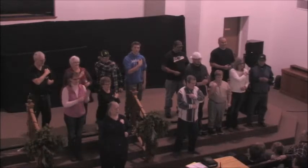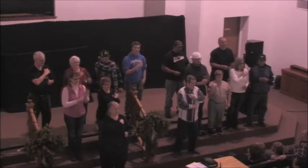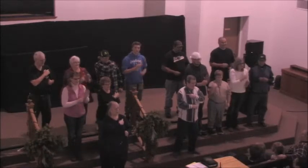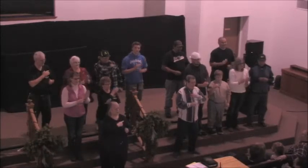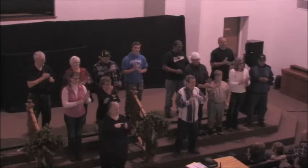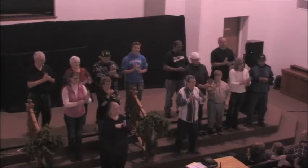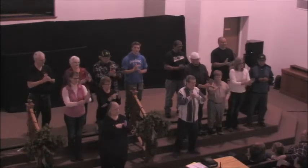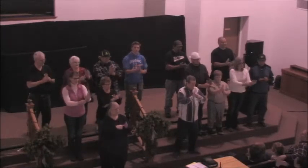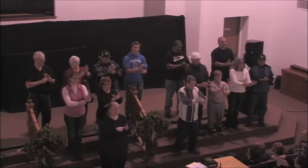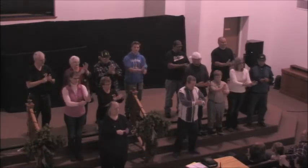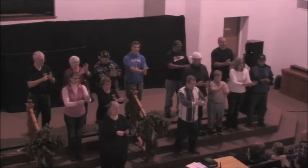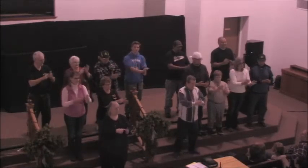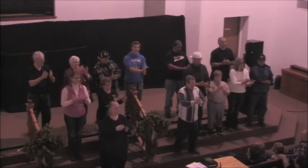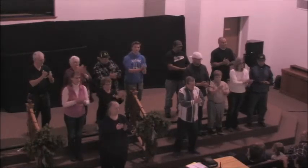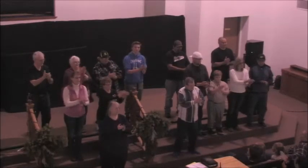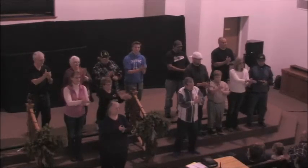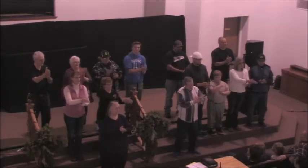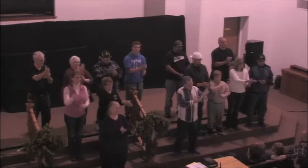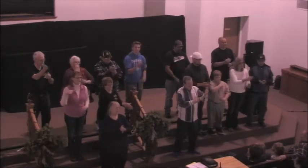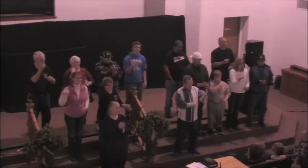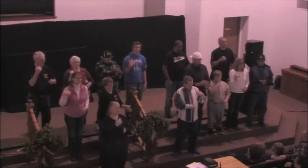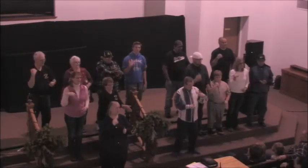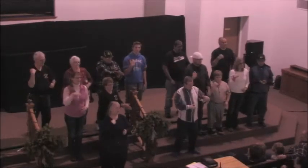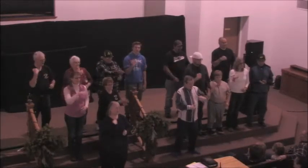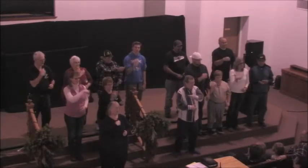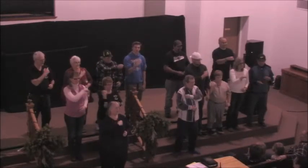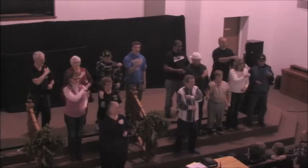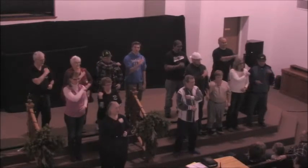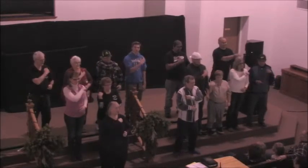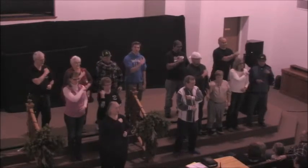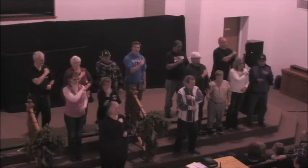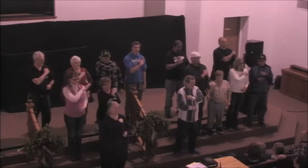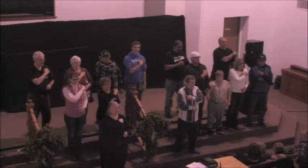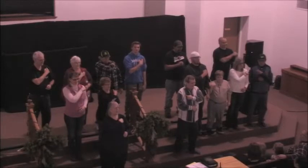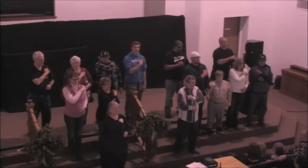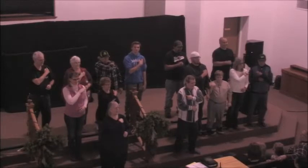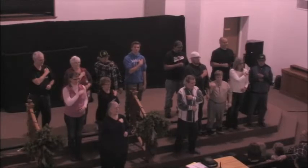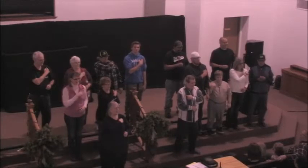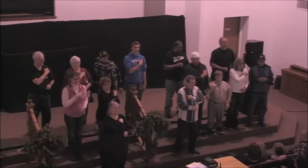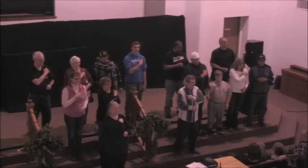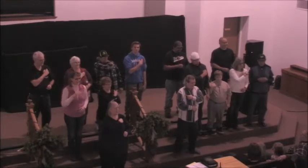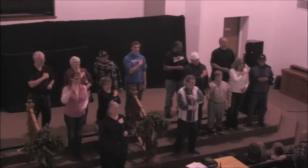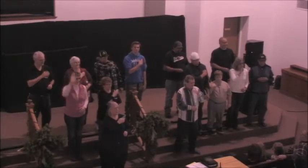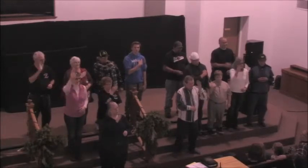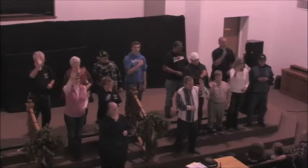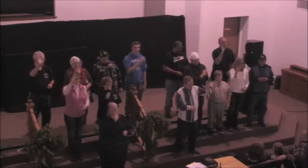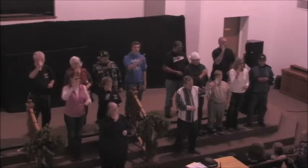Revealed in us,